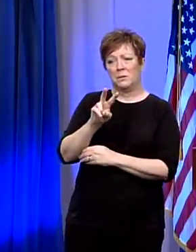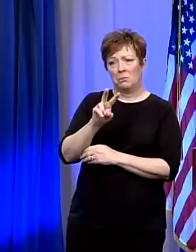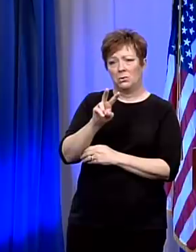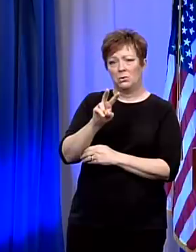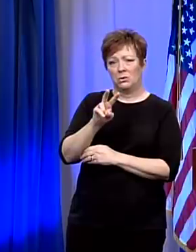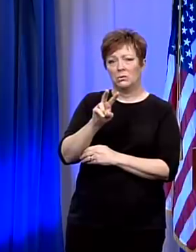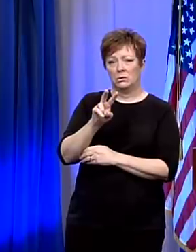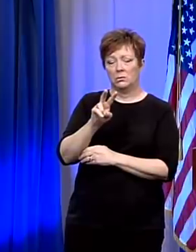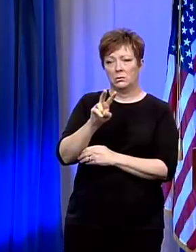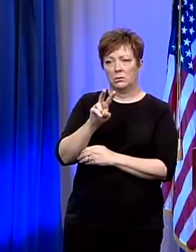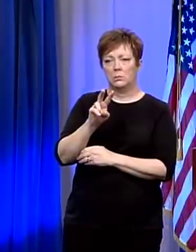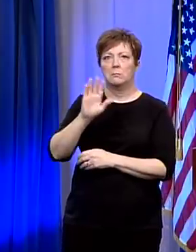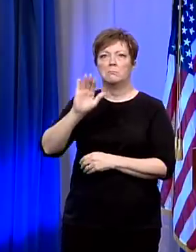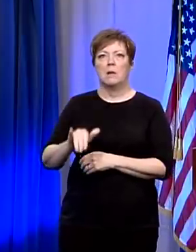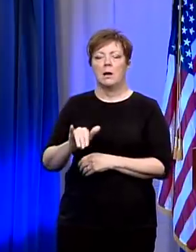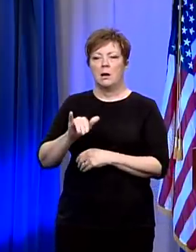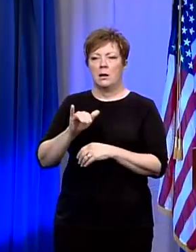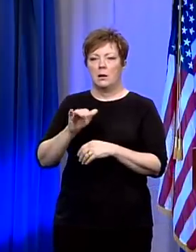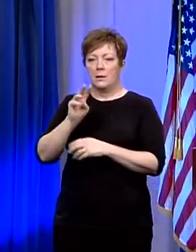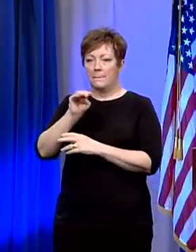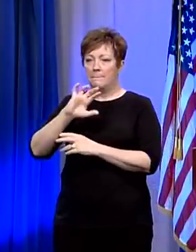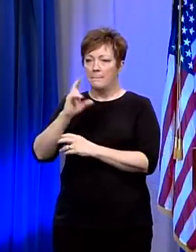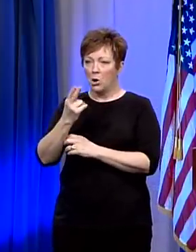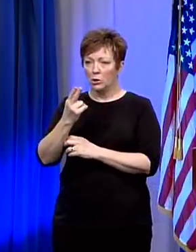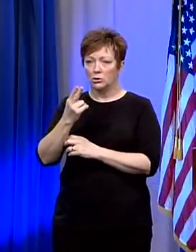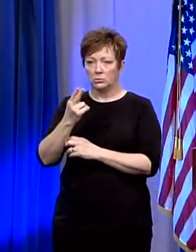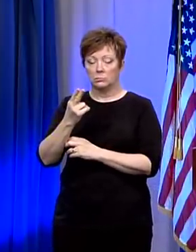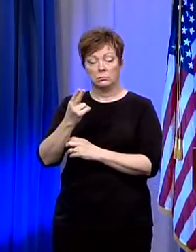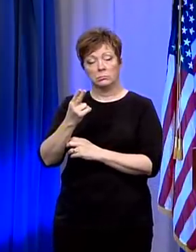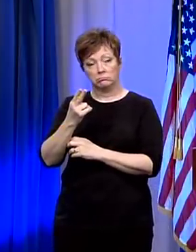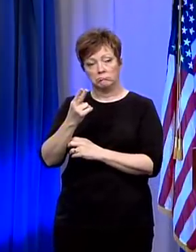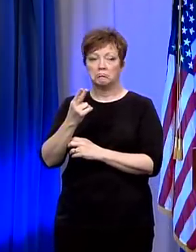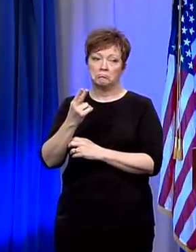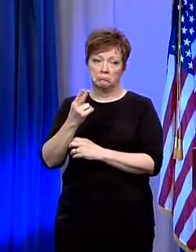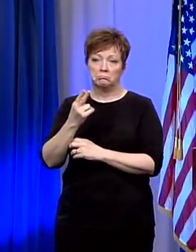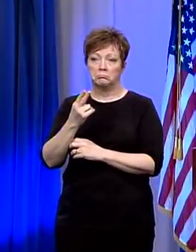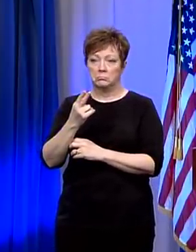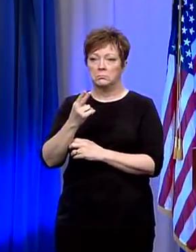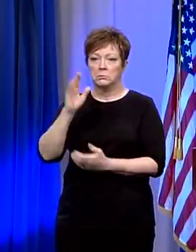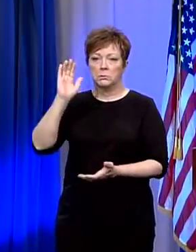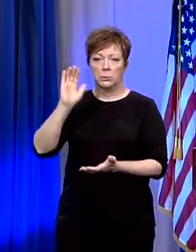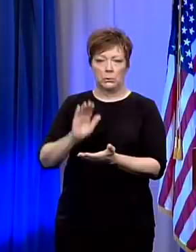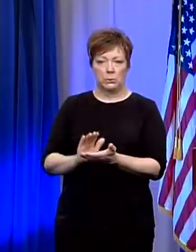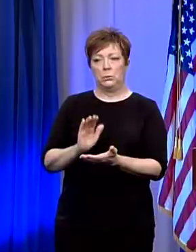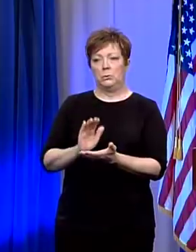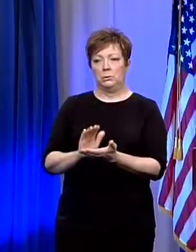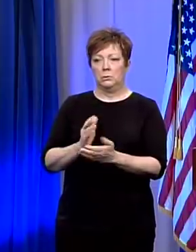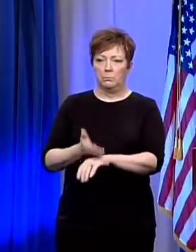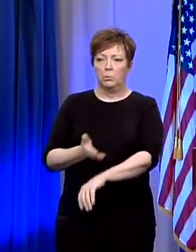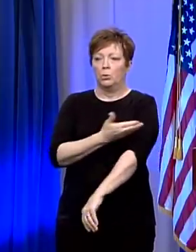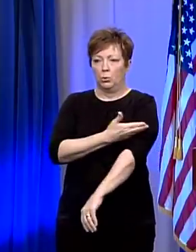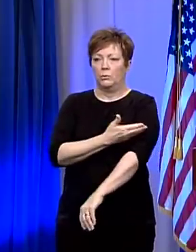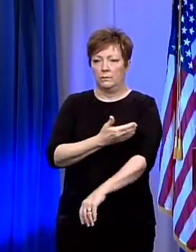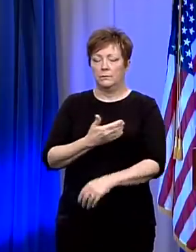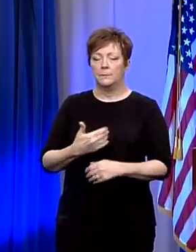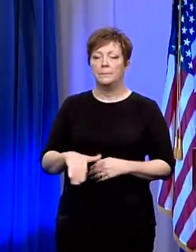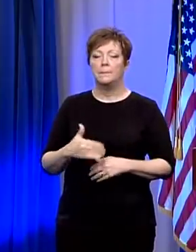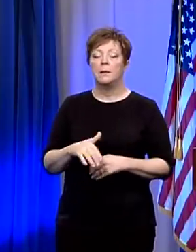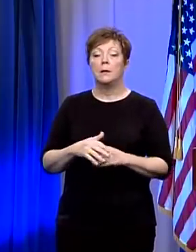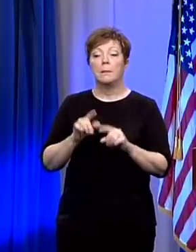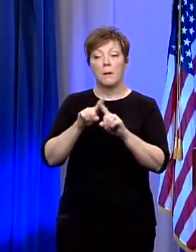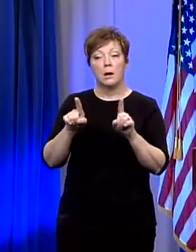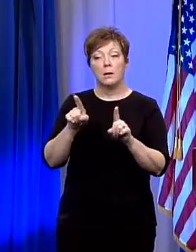November. And then by early March, they had certainly seen a significant improvement, although that was with some